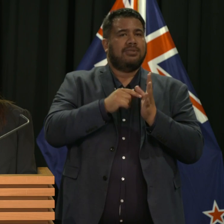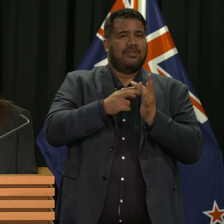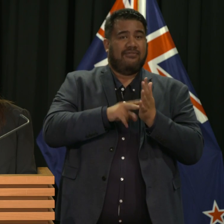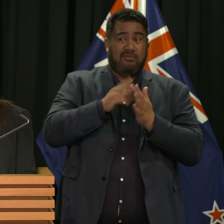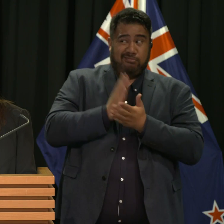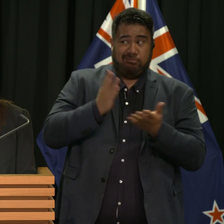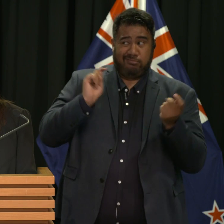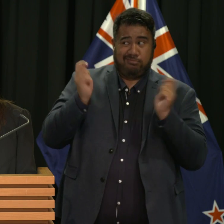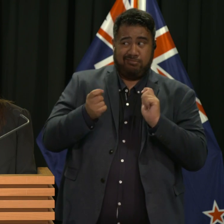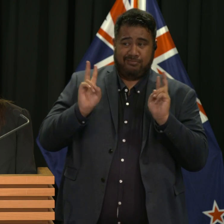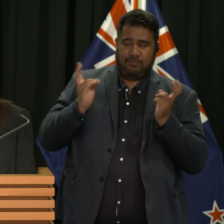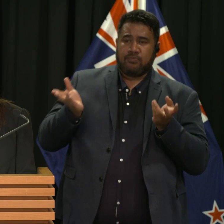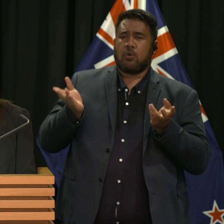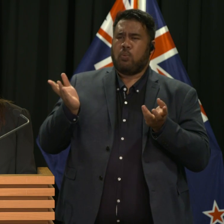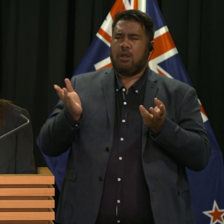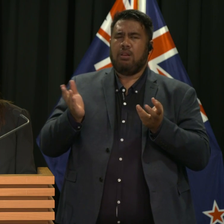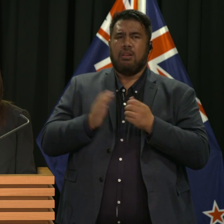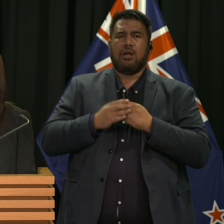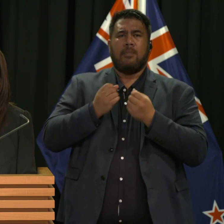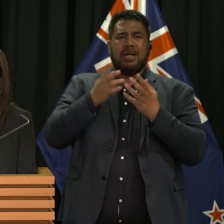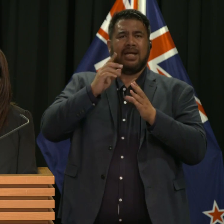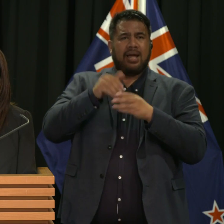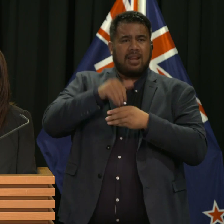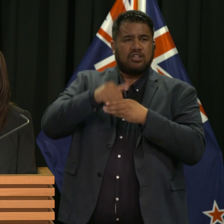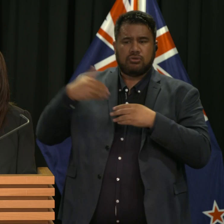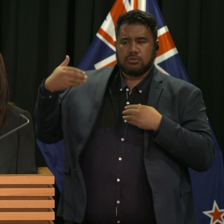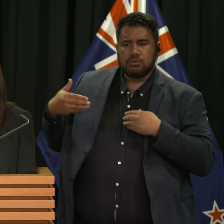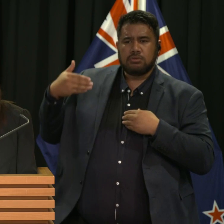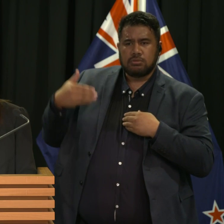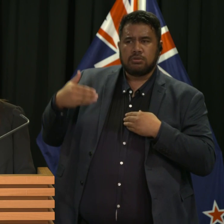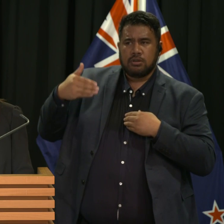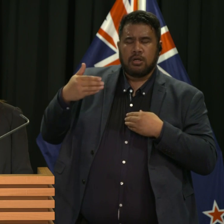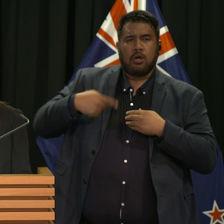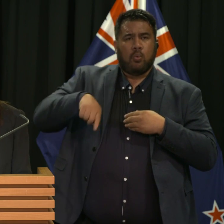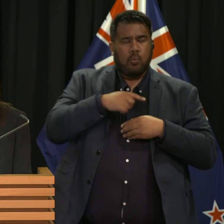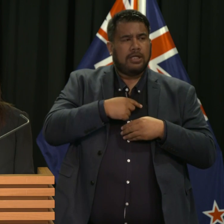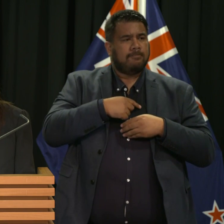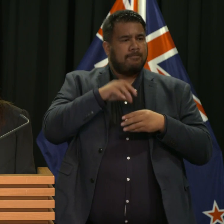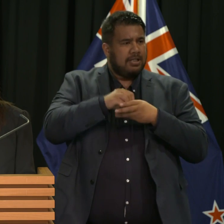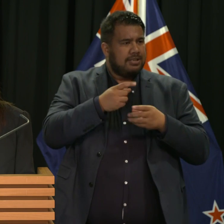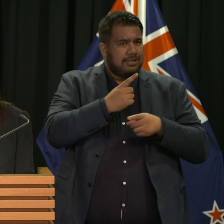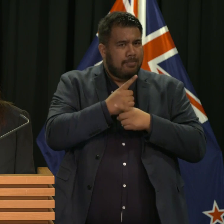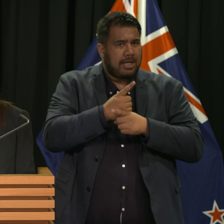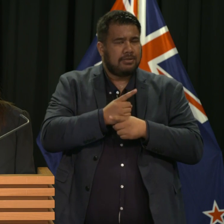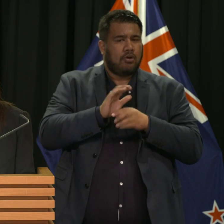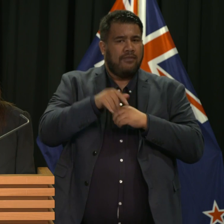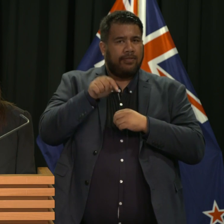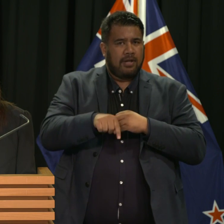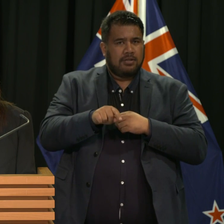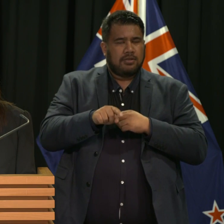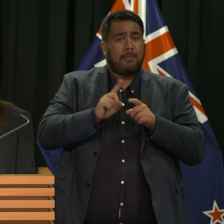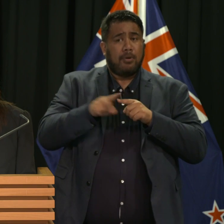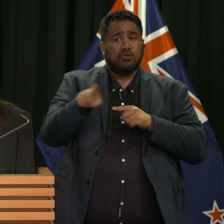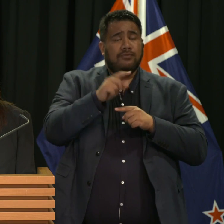debate across the course of several elections. But many of you will know that one of the centrepiece